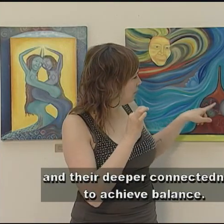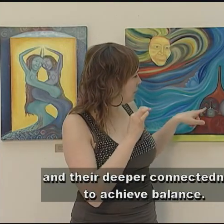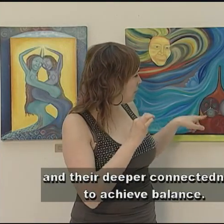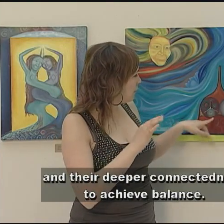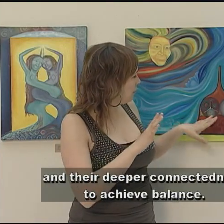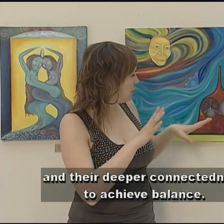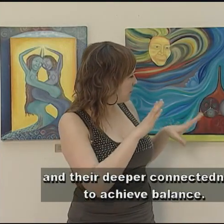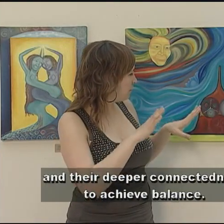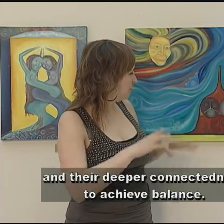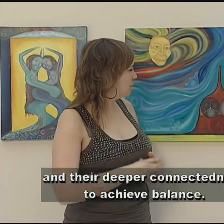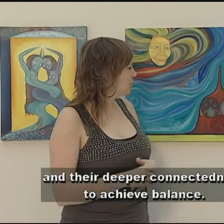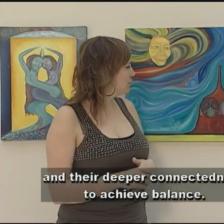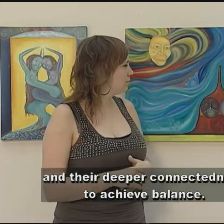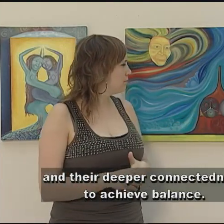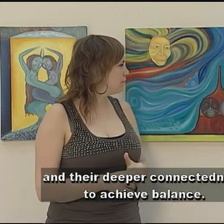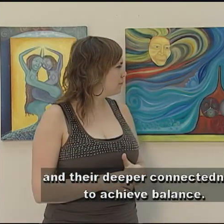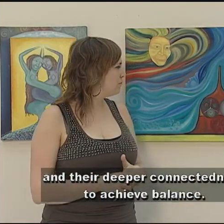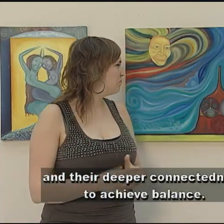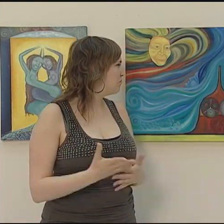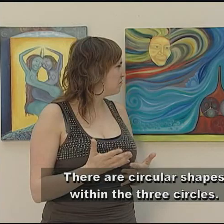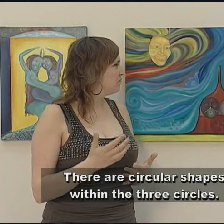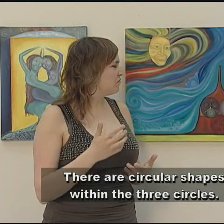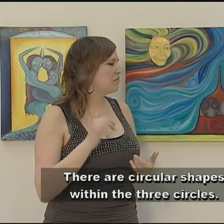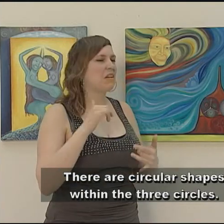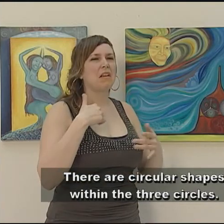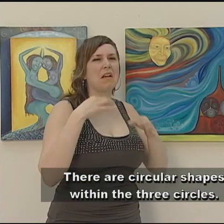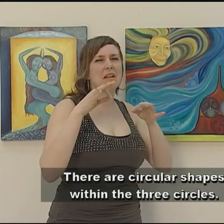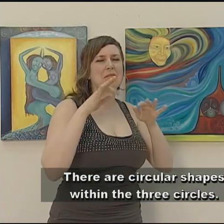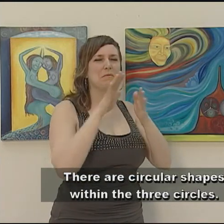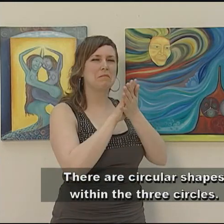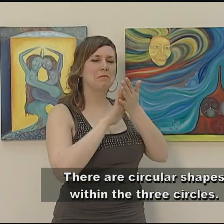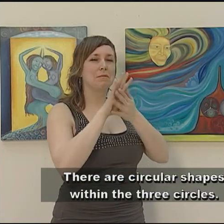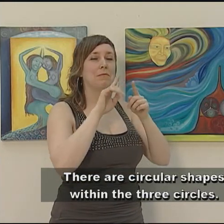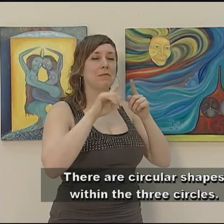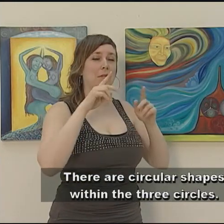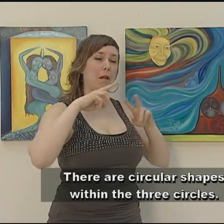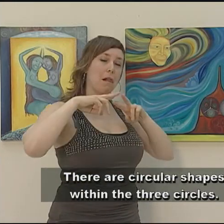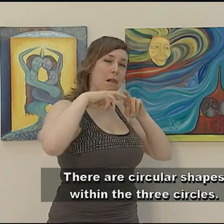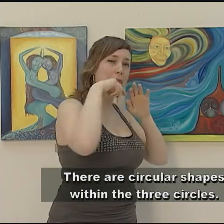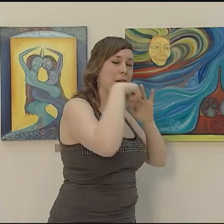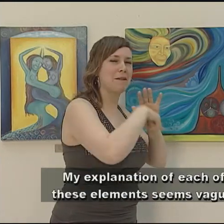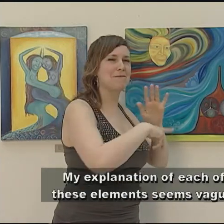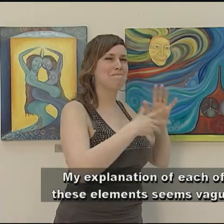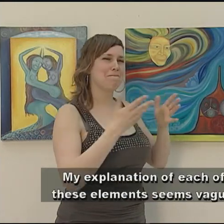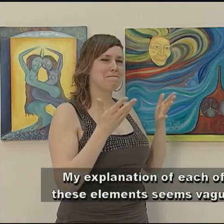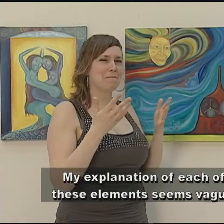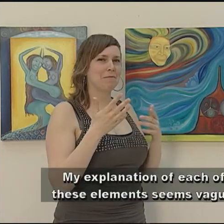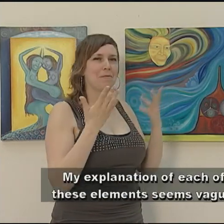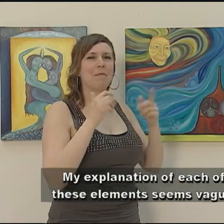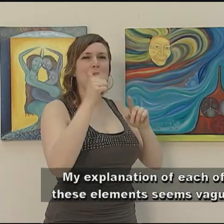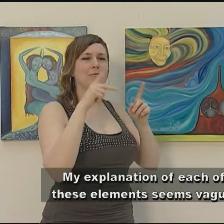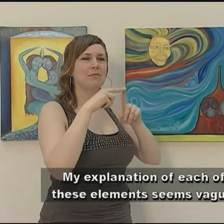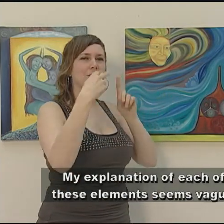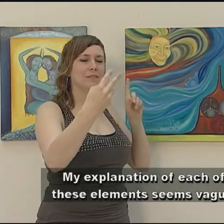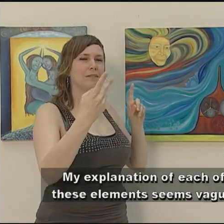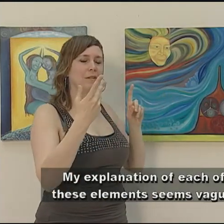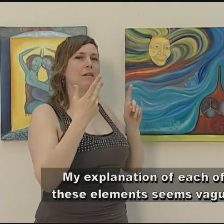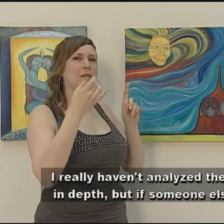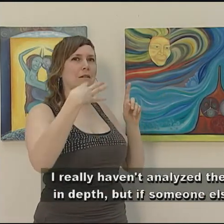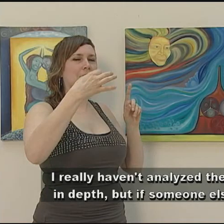and their deeper connectedness to achieve balance. There are circular shapes within the 3 circles. My explanation of each of these elements seems vague. I